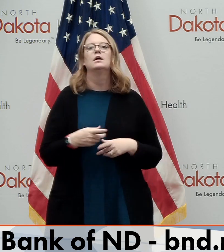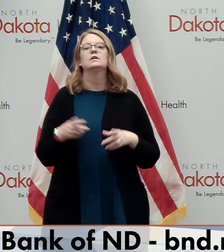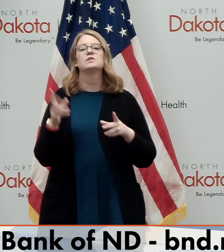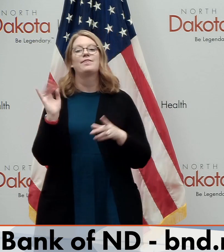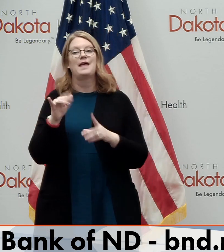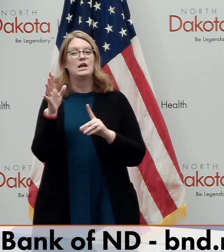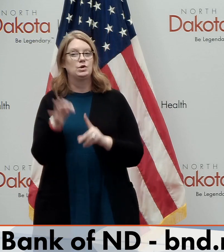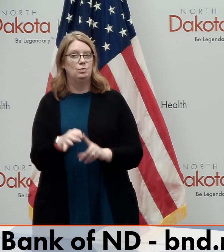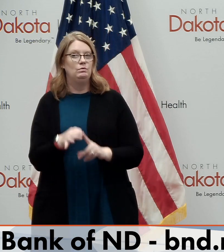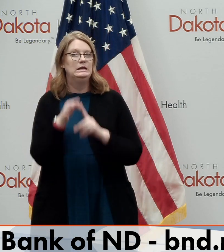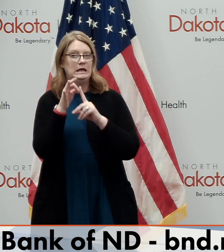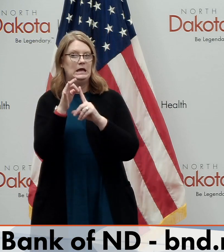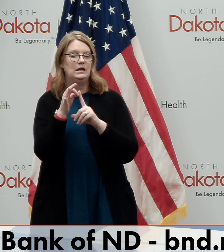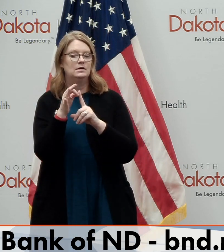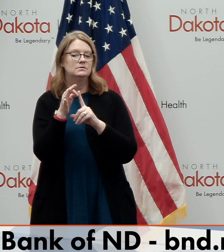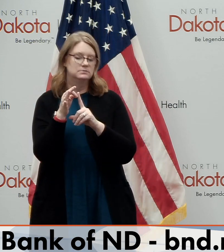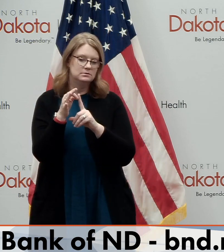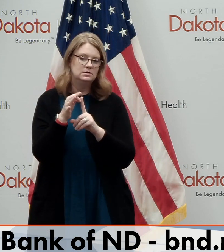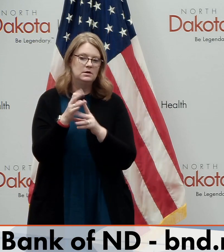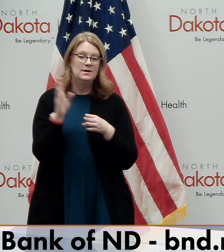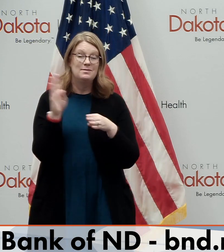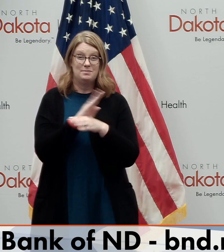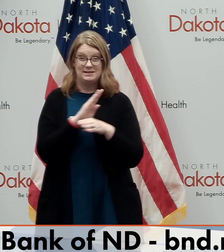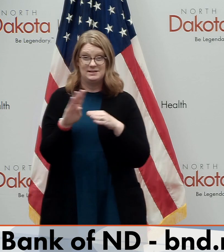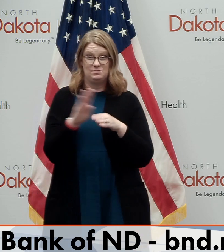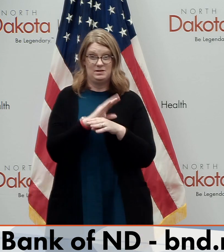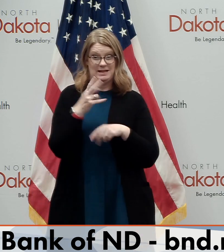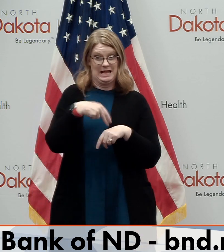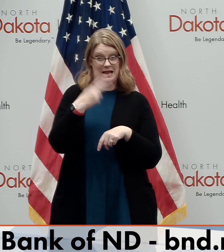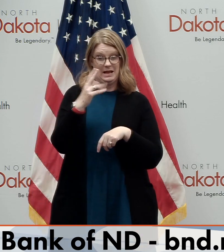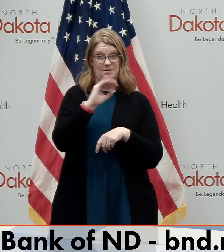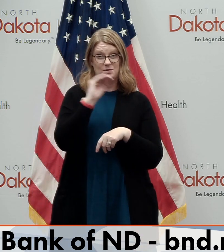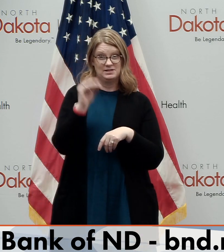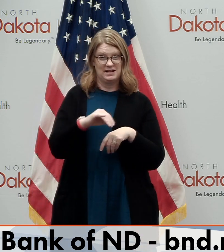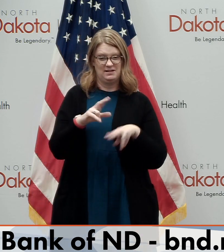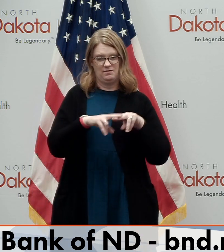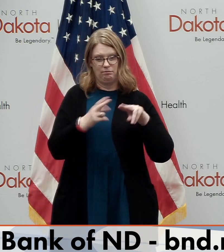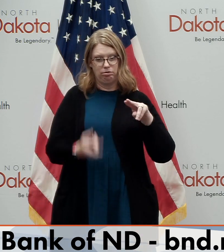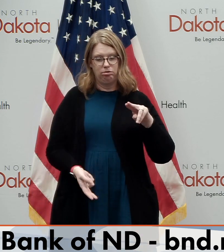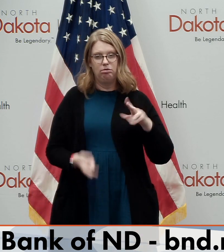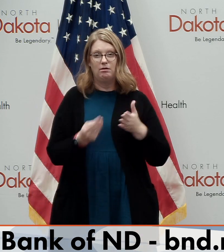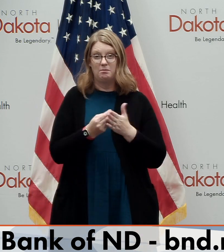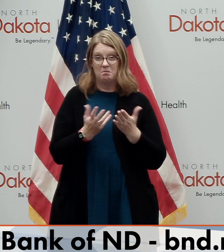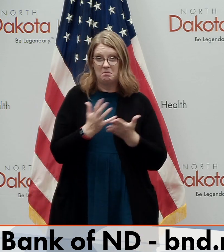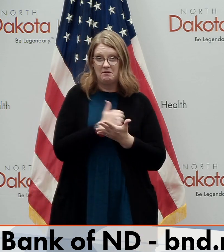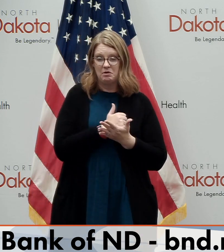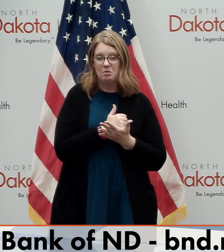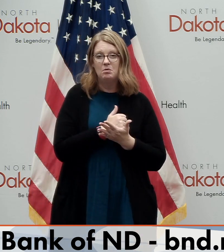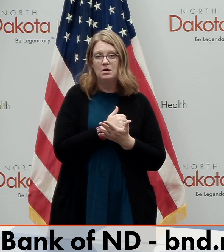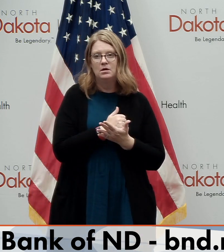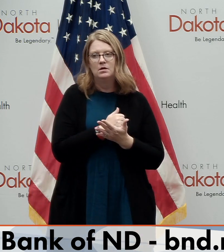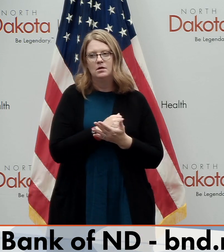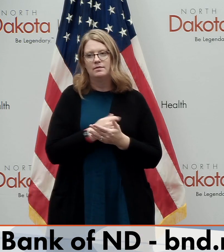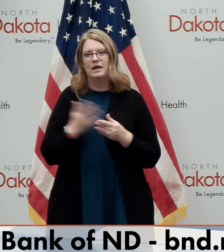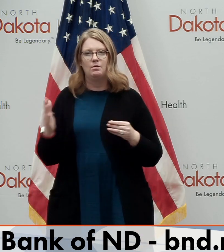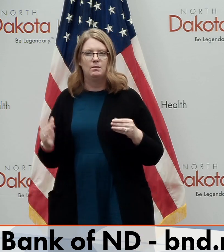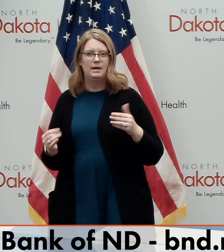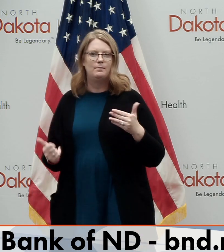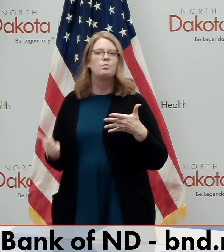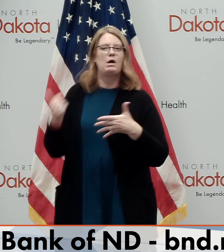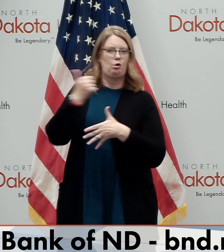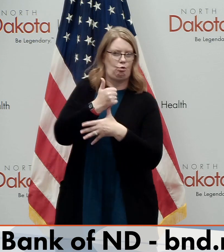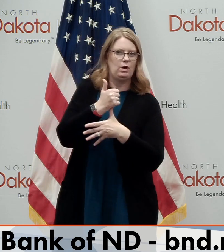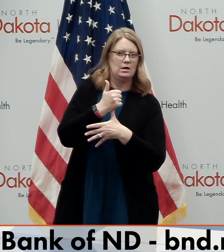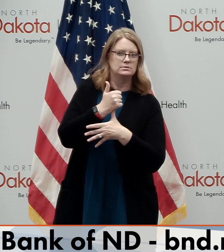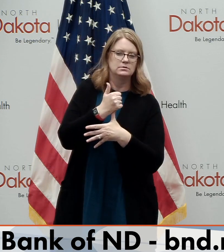allow the businesses with the largest percentage decrease in revenue to be put at the front of the line, if you will,